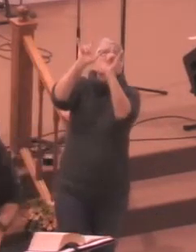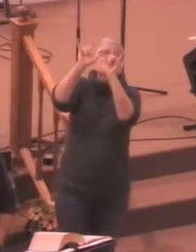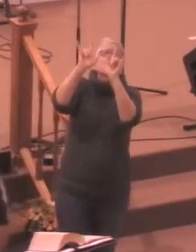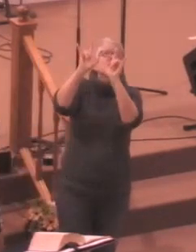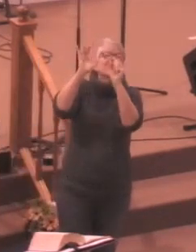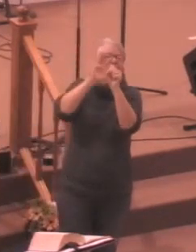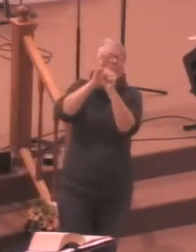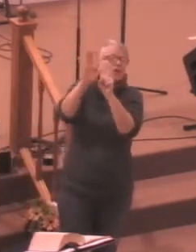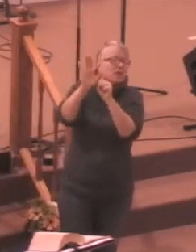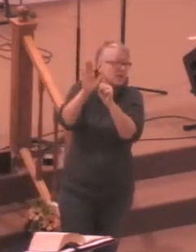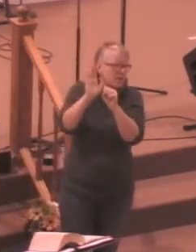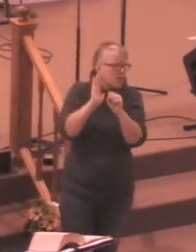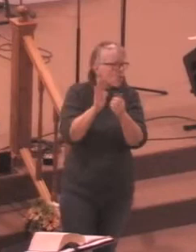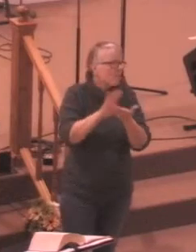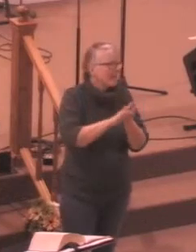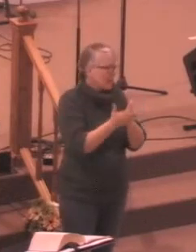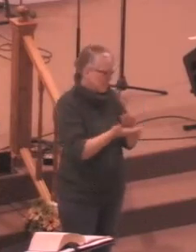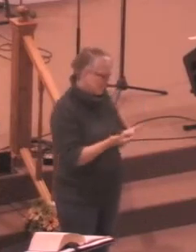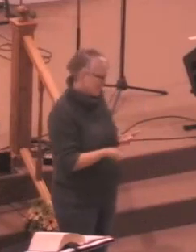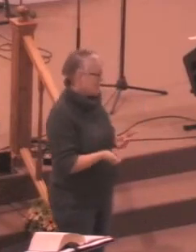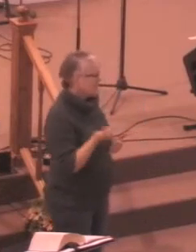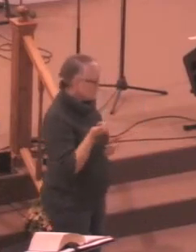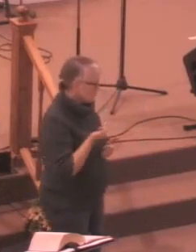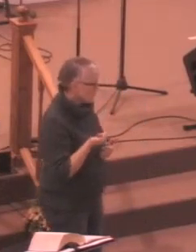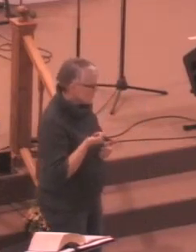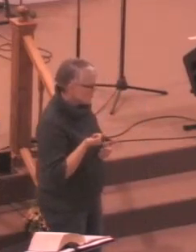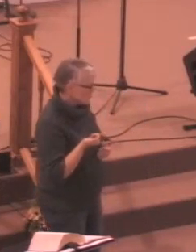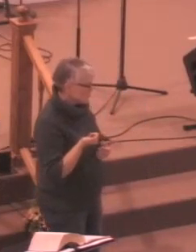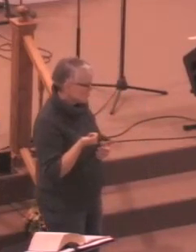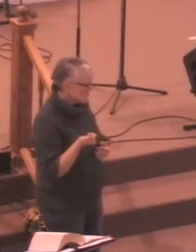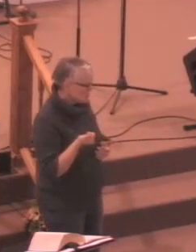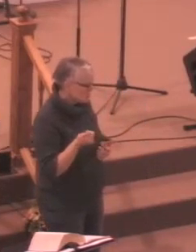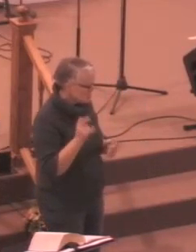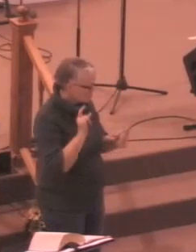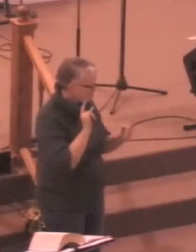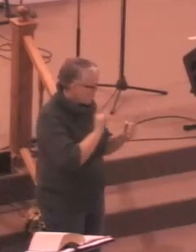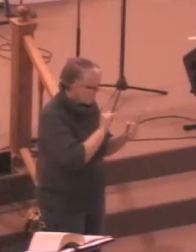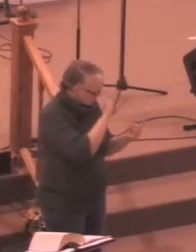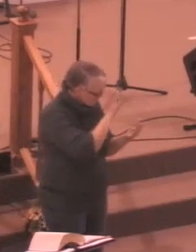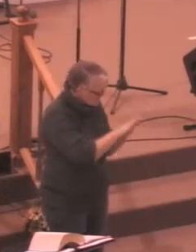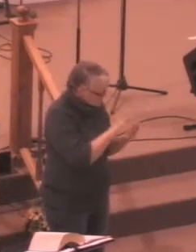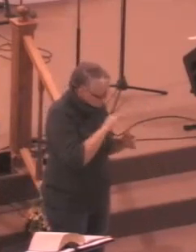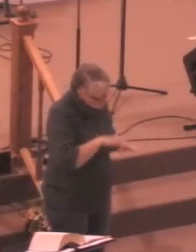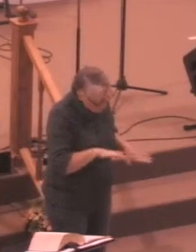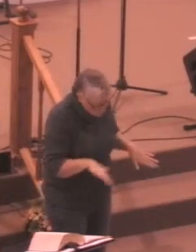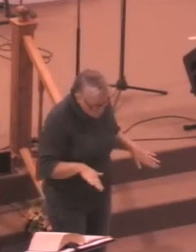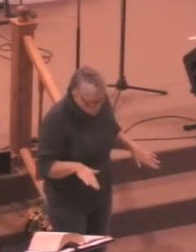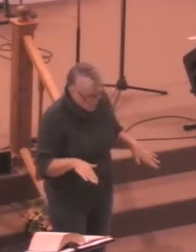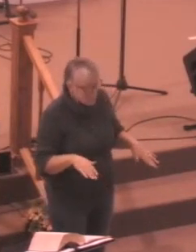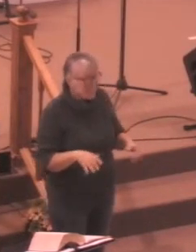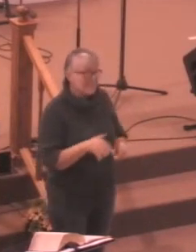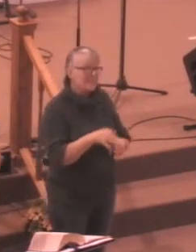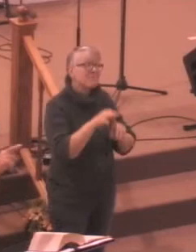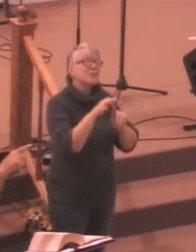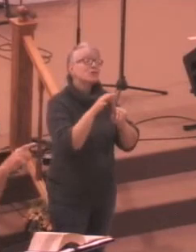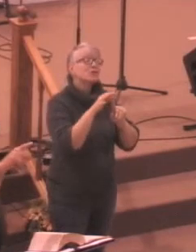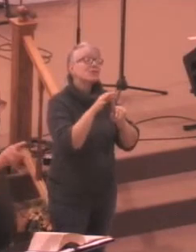it'll make it a whole lot easier to love your spouse, to love your kids, and